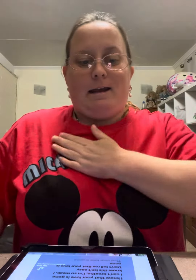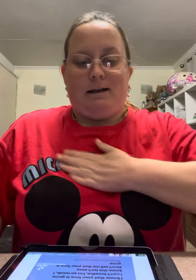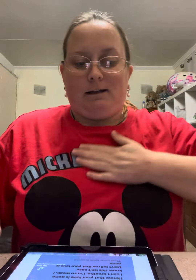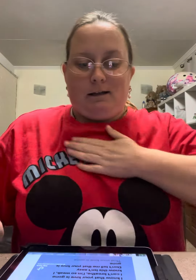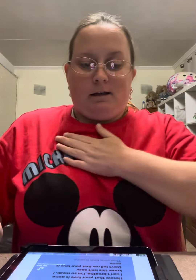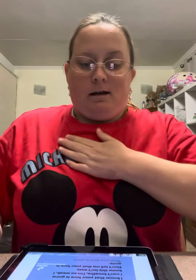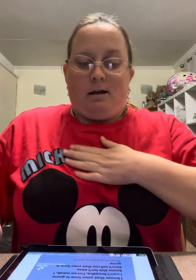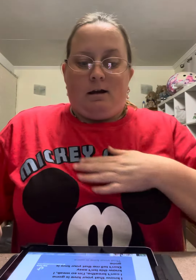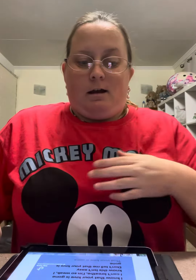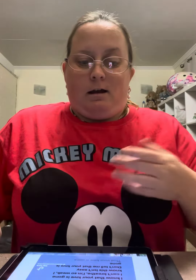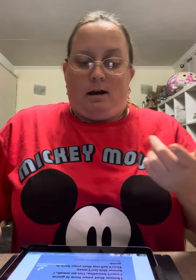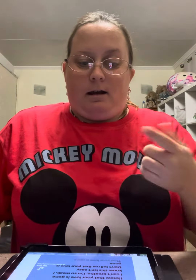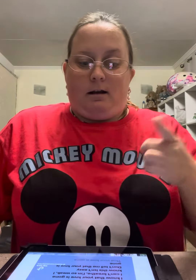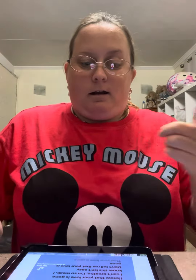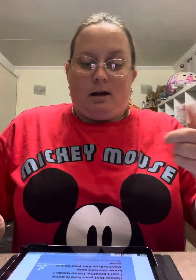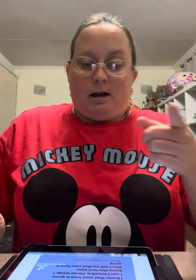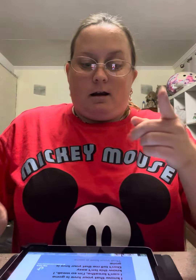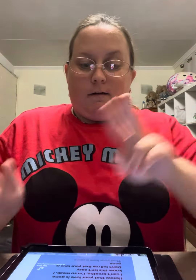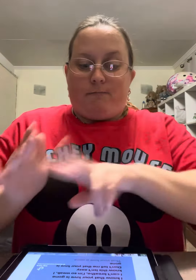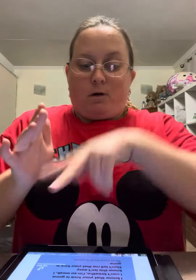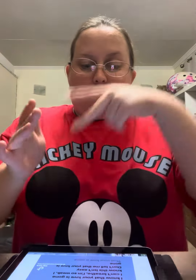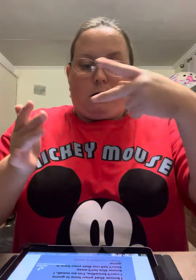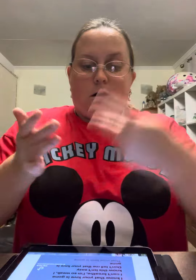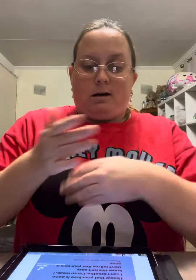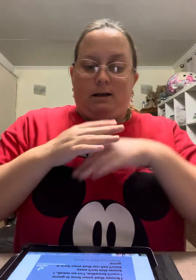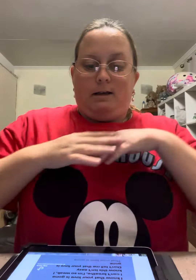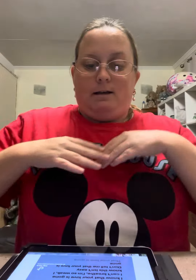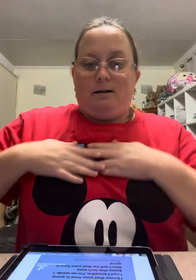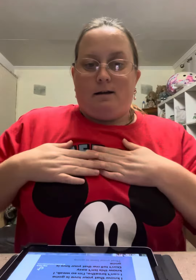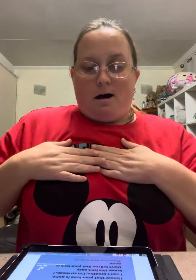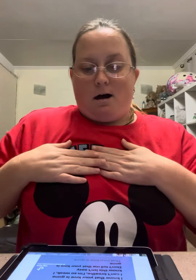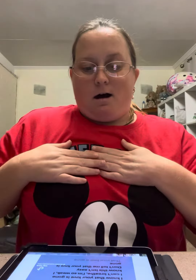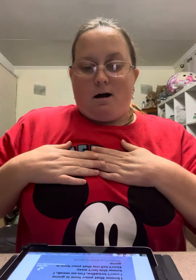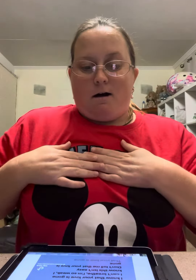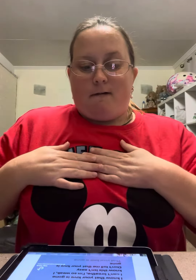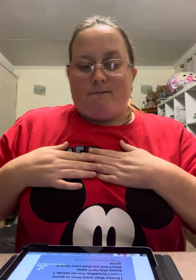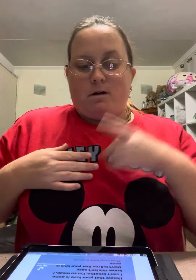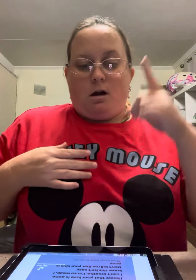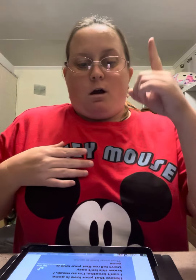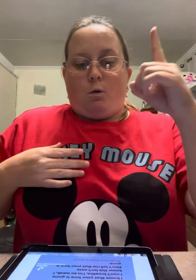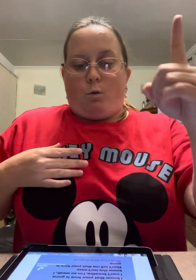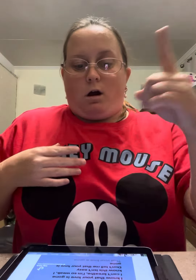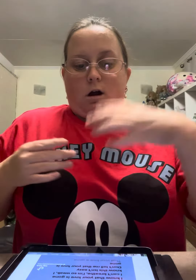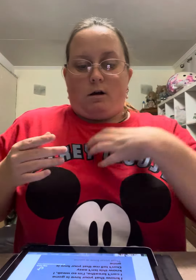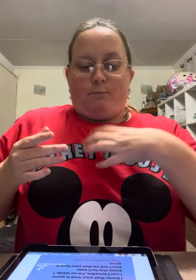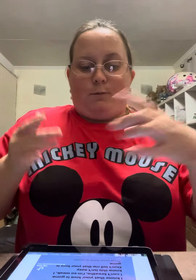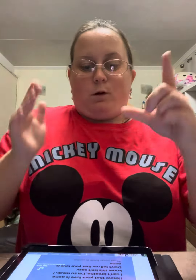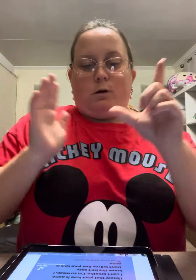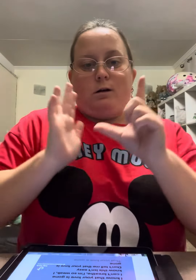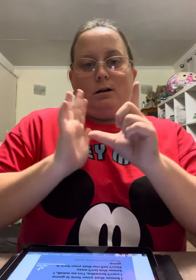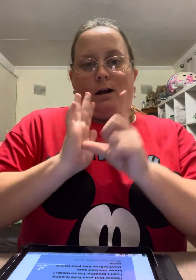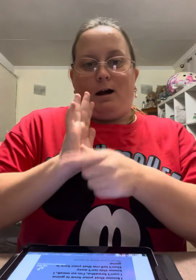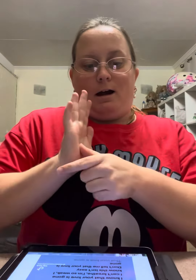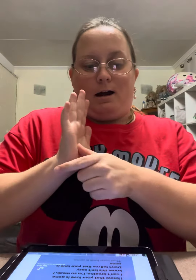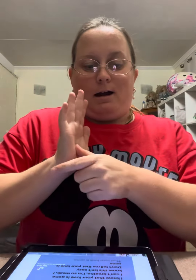like. And let's fall in love one more